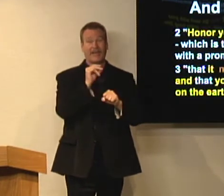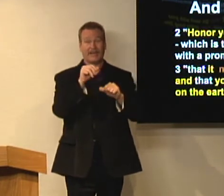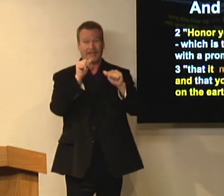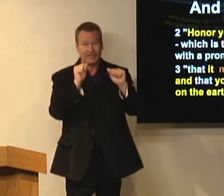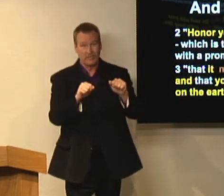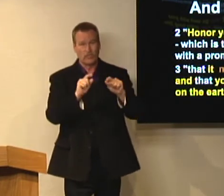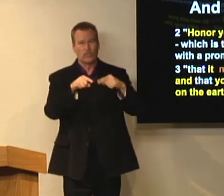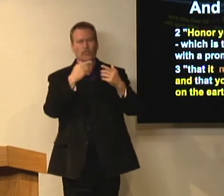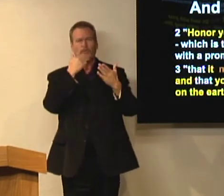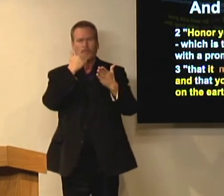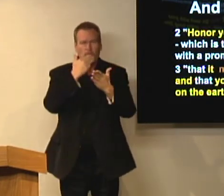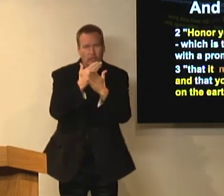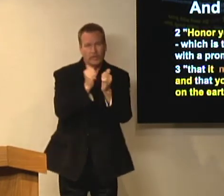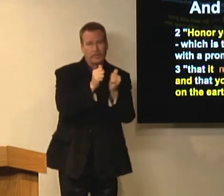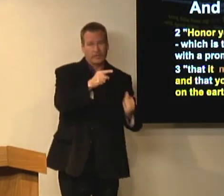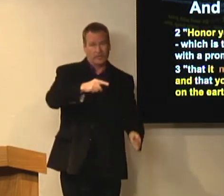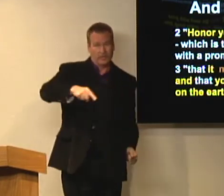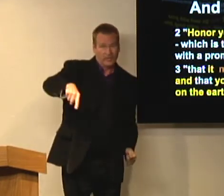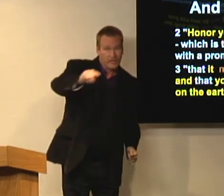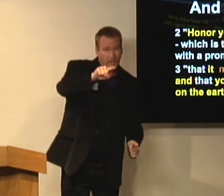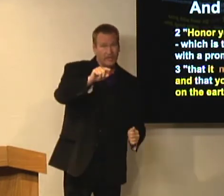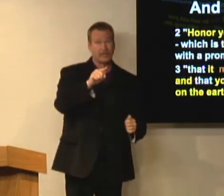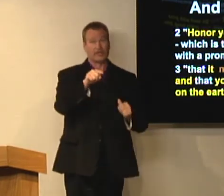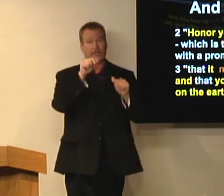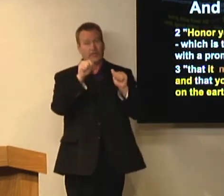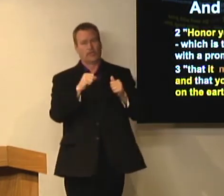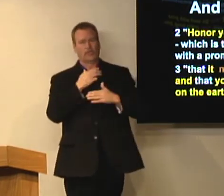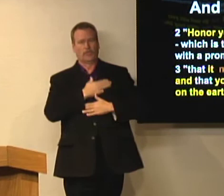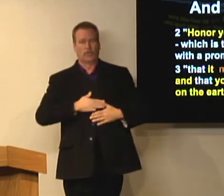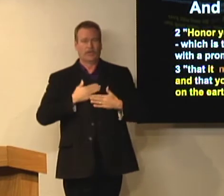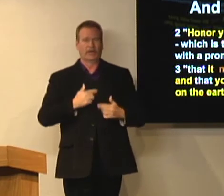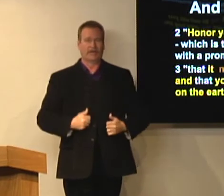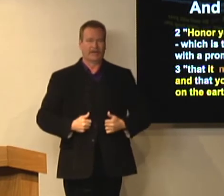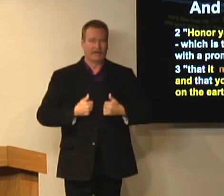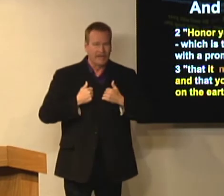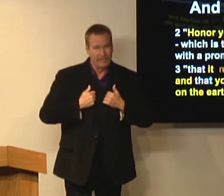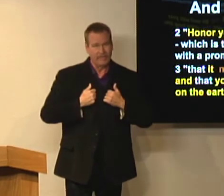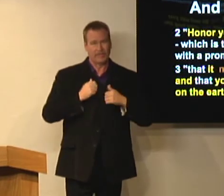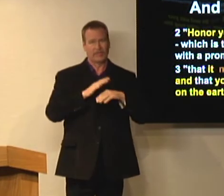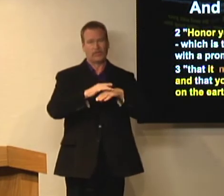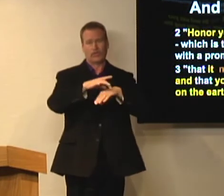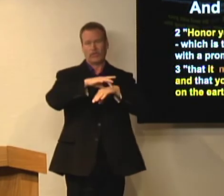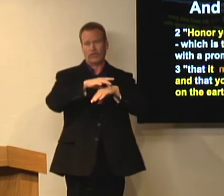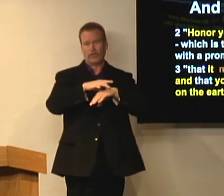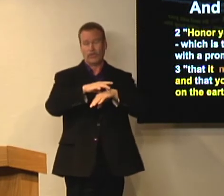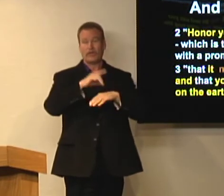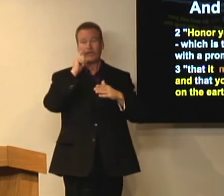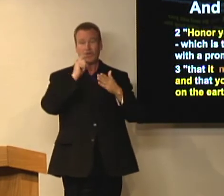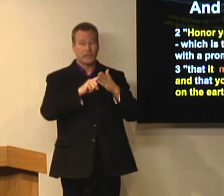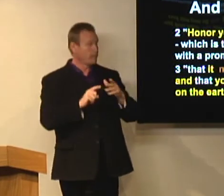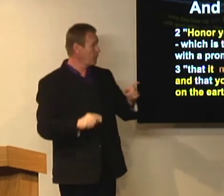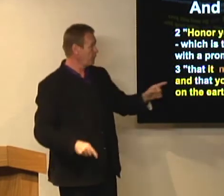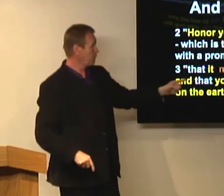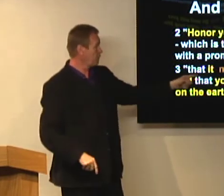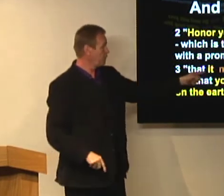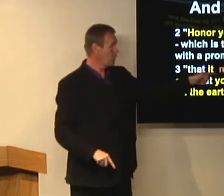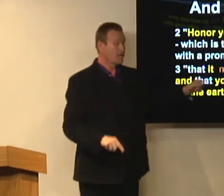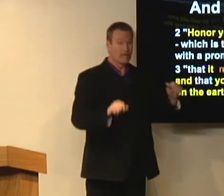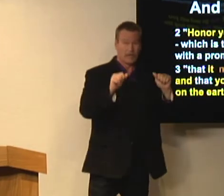promise, that it may go well with you and that you may enjoy a long life on the earth. Ephesians